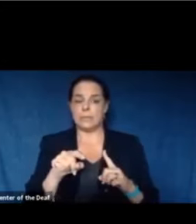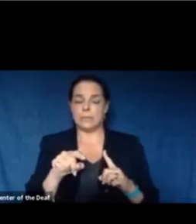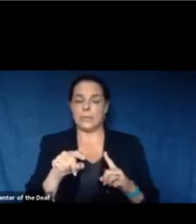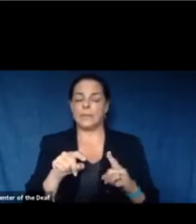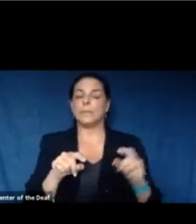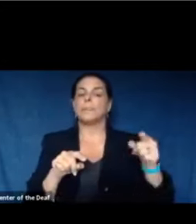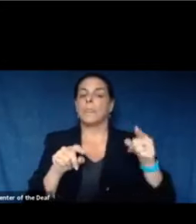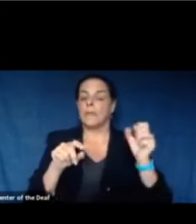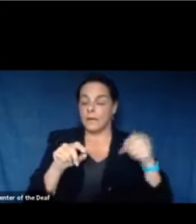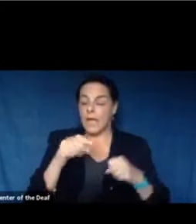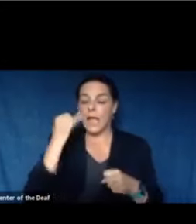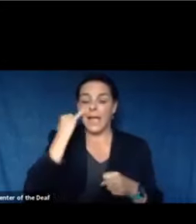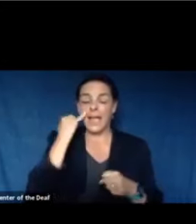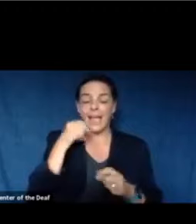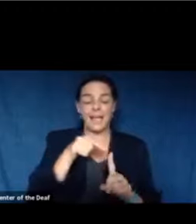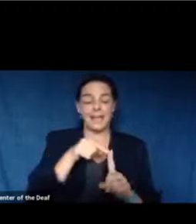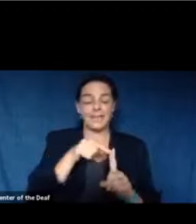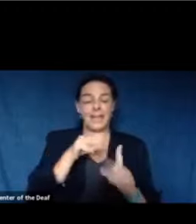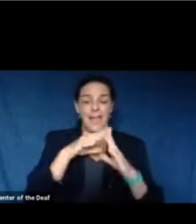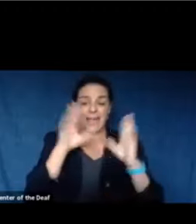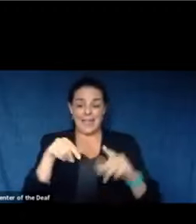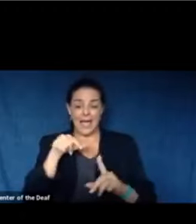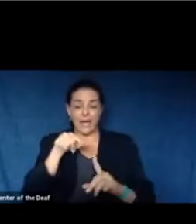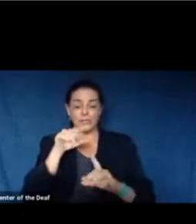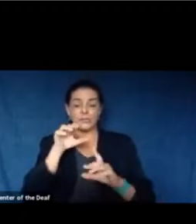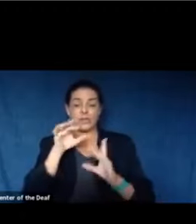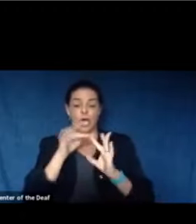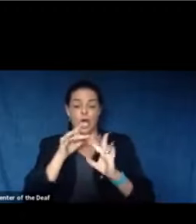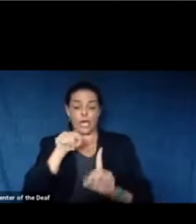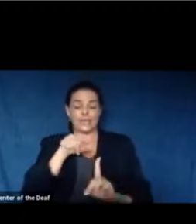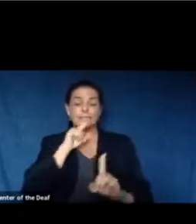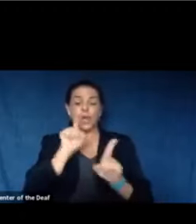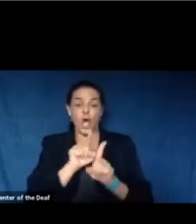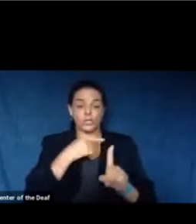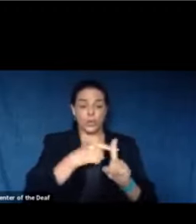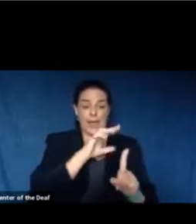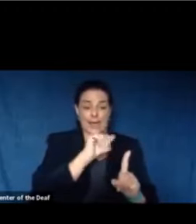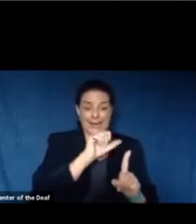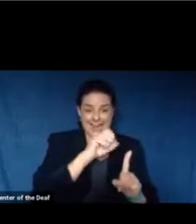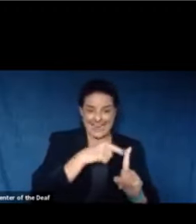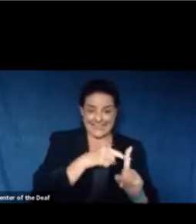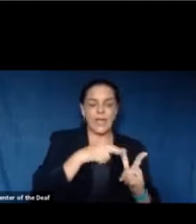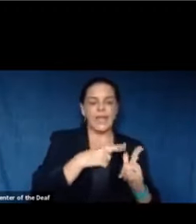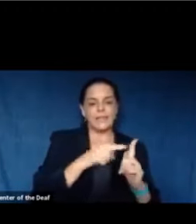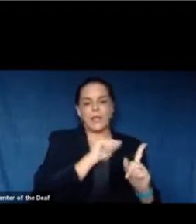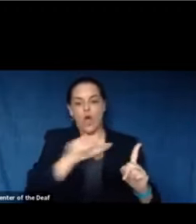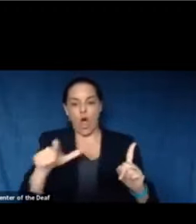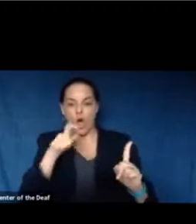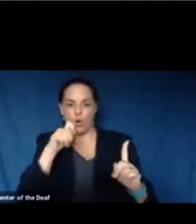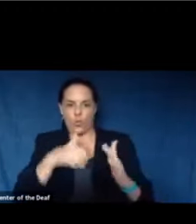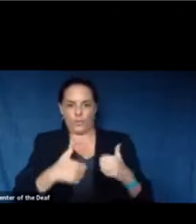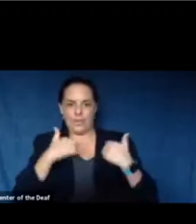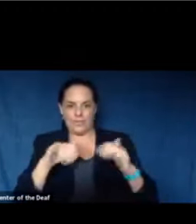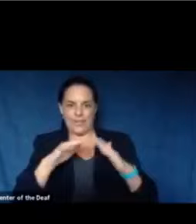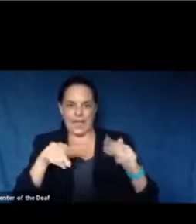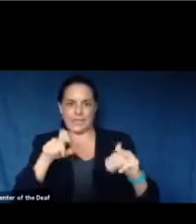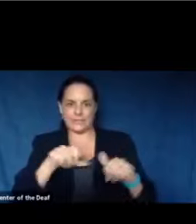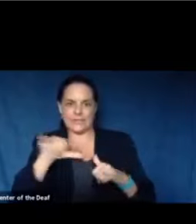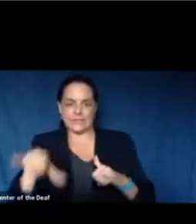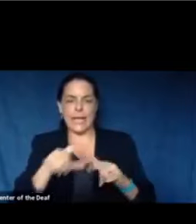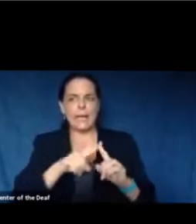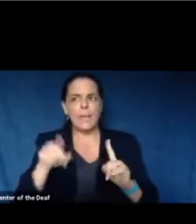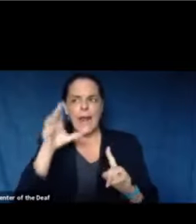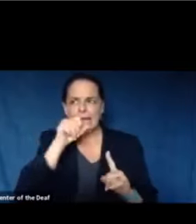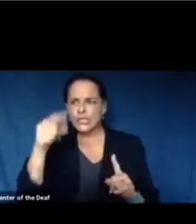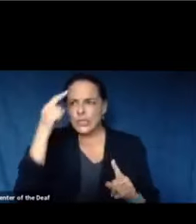and if the case is a contact, if the household contact is also a case, then everybody in that household has to stay. But I'm guessing you're thinking if they were exposed through a